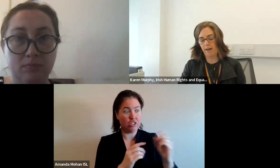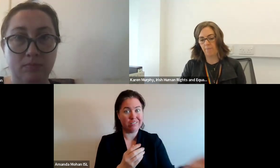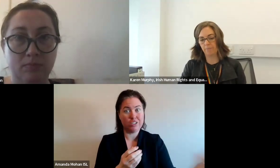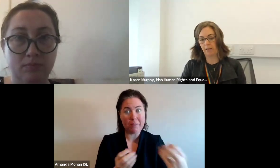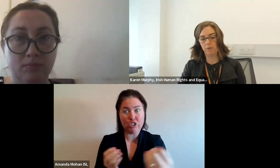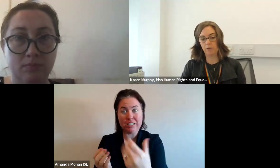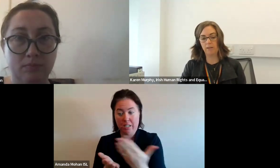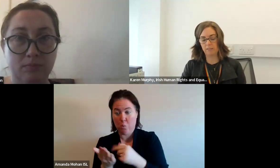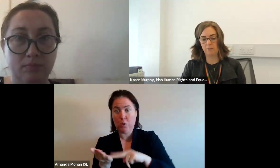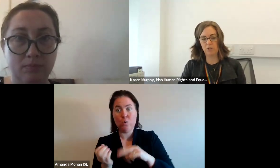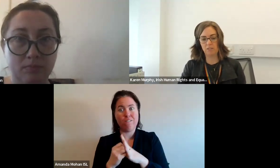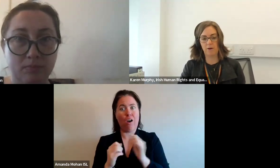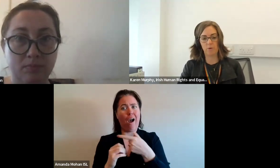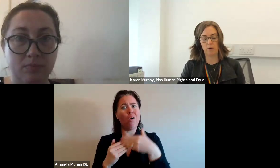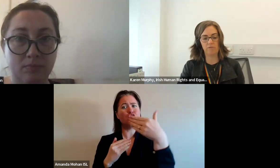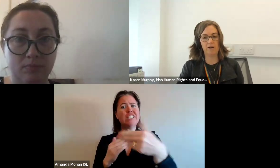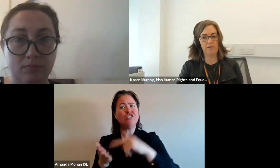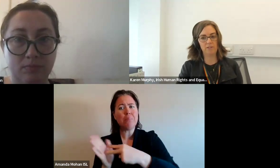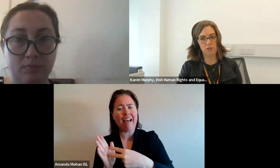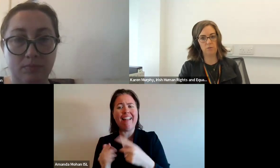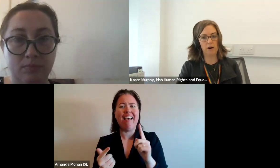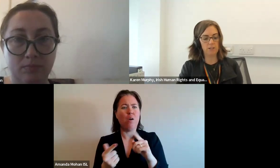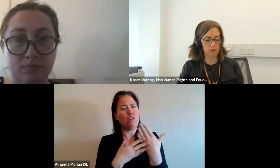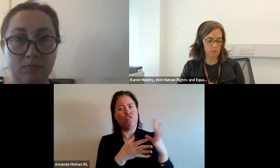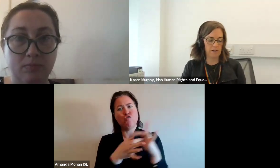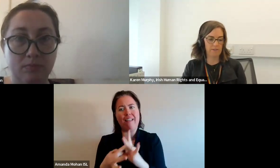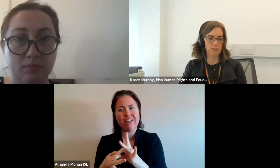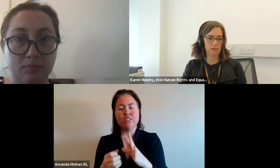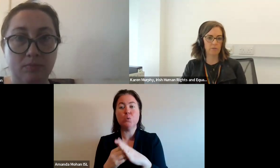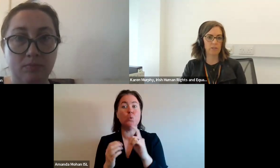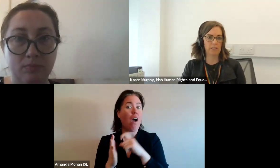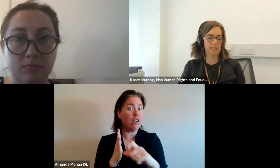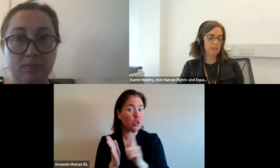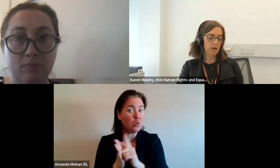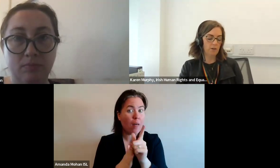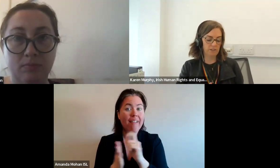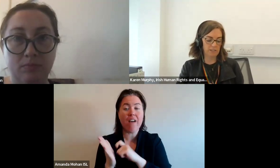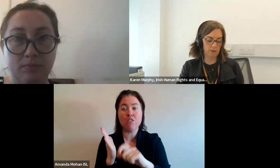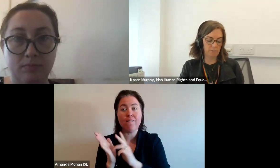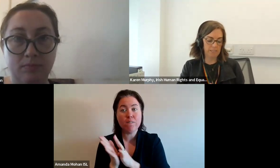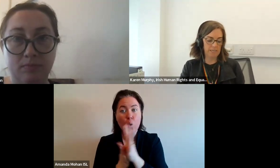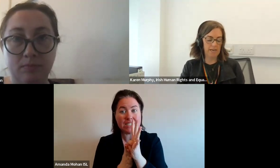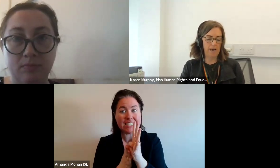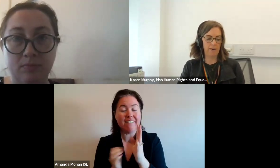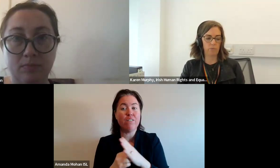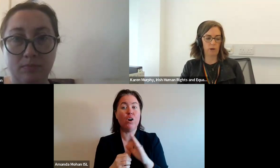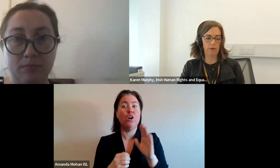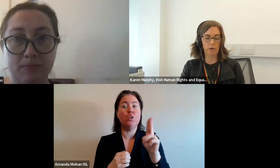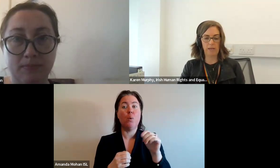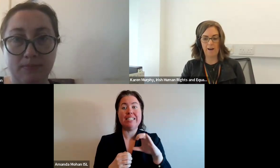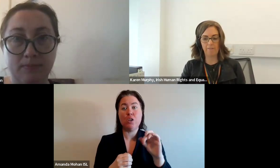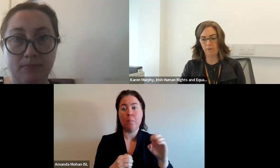including including submissions that were of relevance to Article 12 and Article 14 of the CRPD,